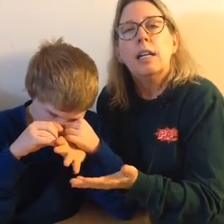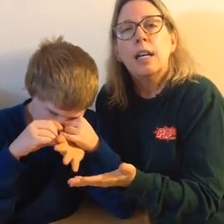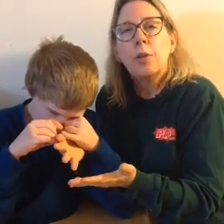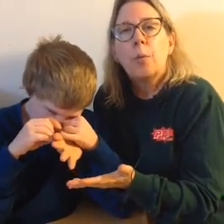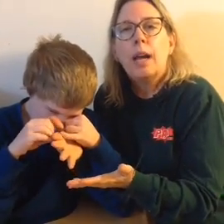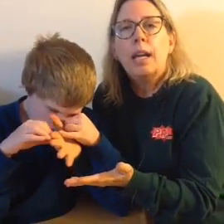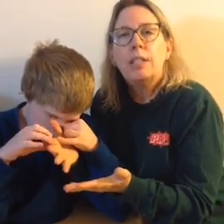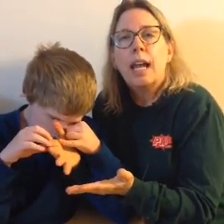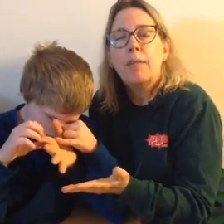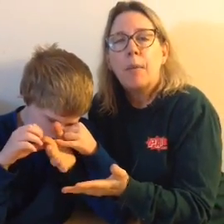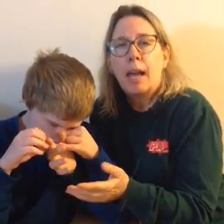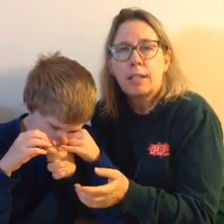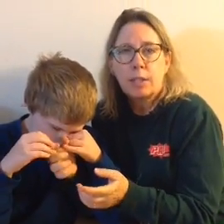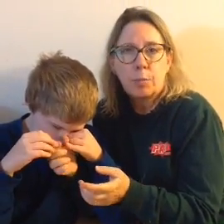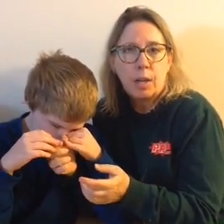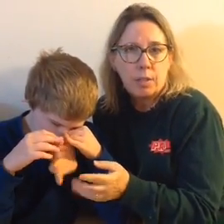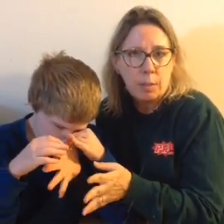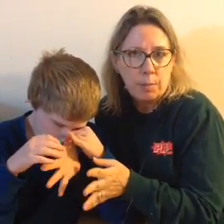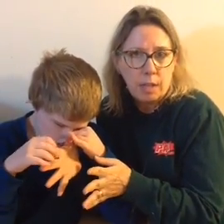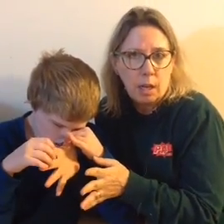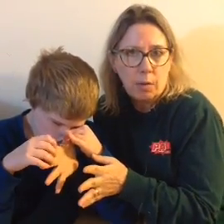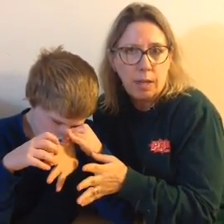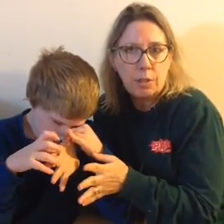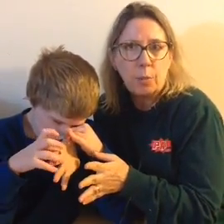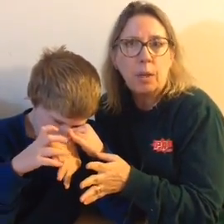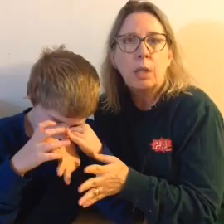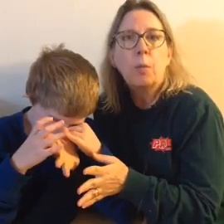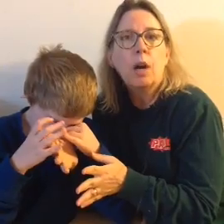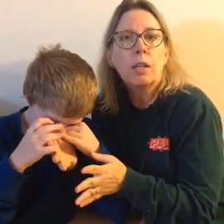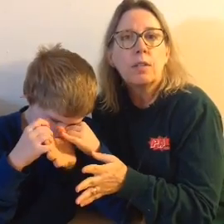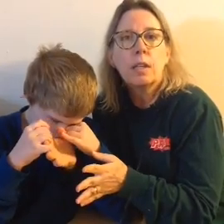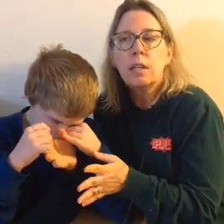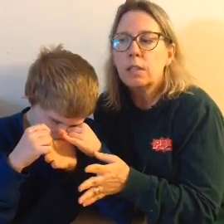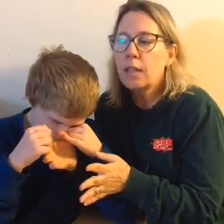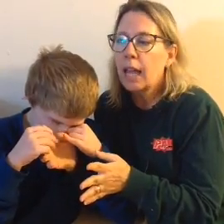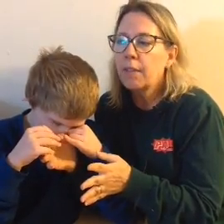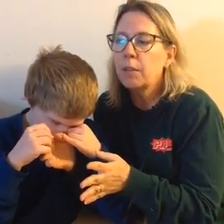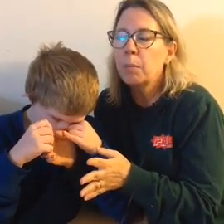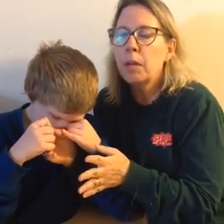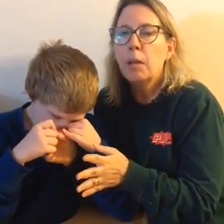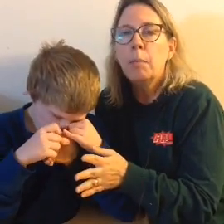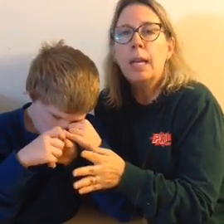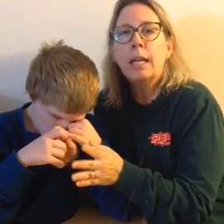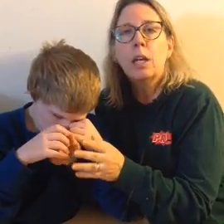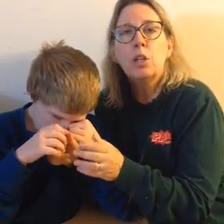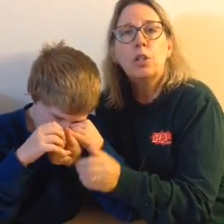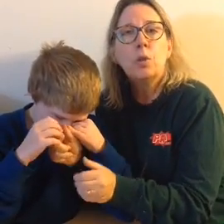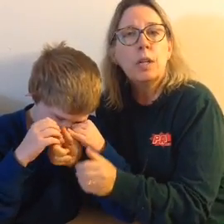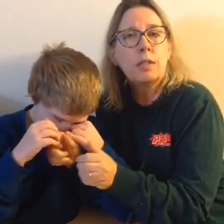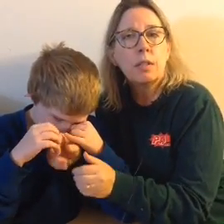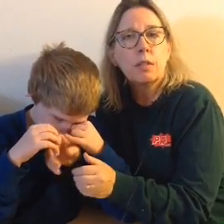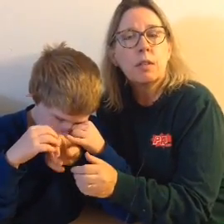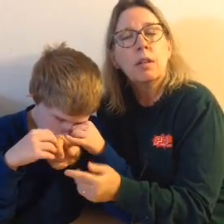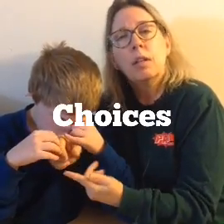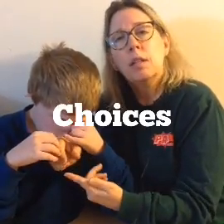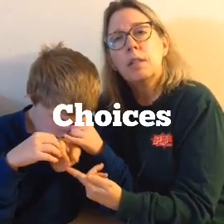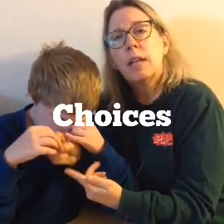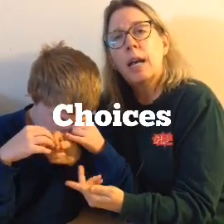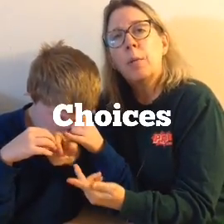another way to have Max express himself as to what he wants is to have him make choices. Decide what